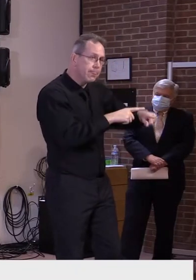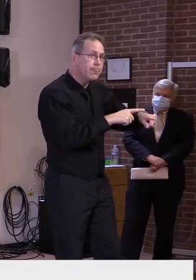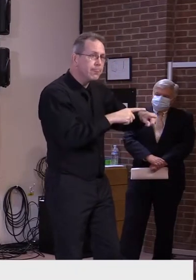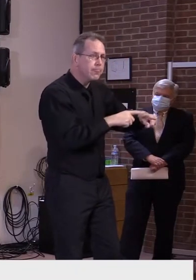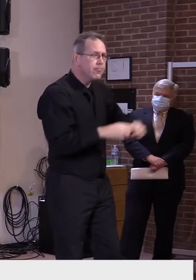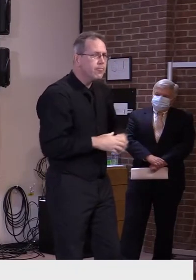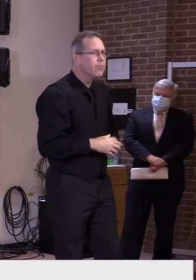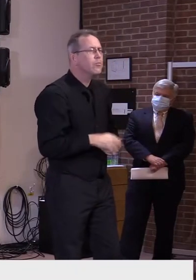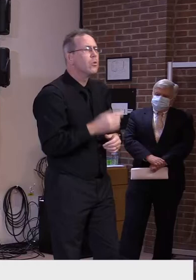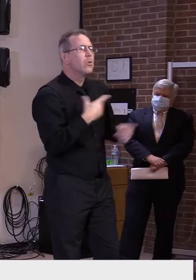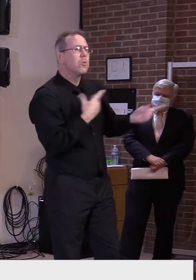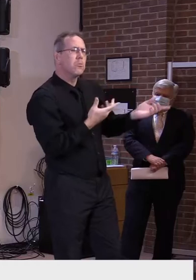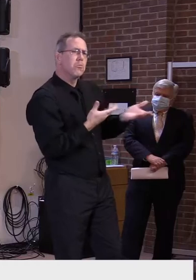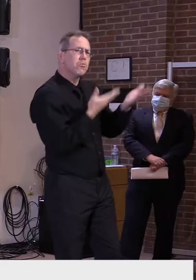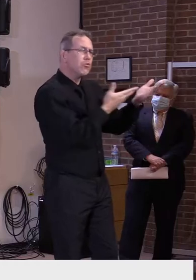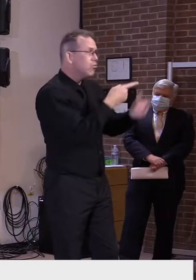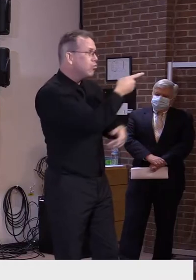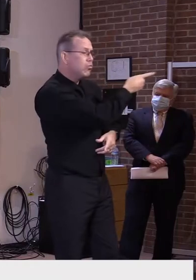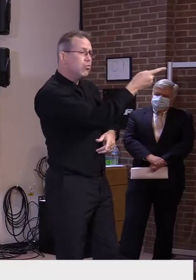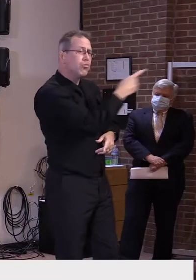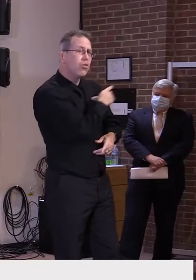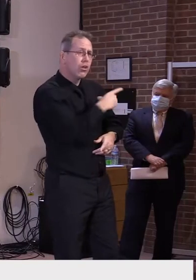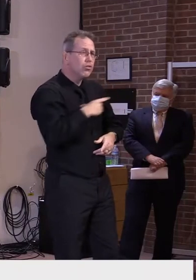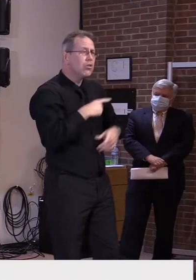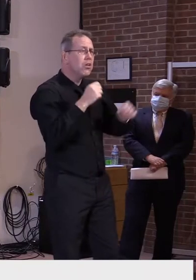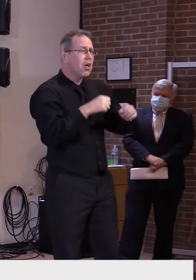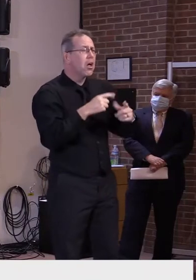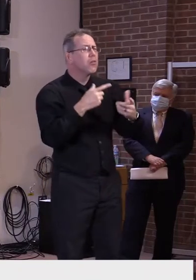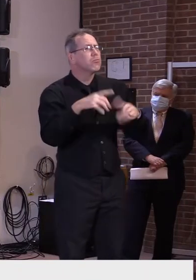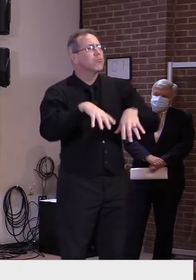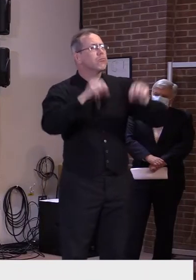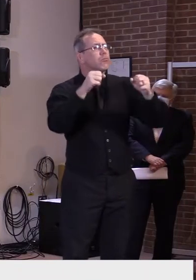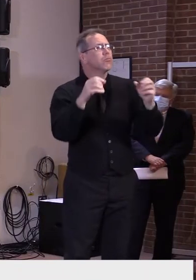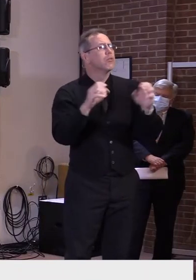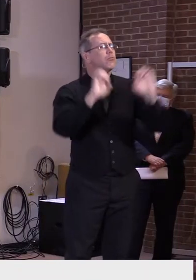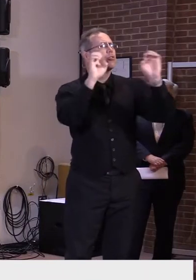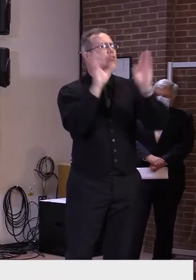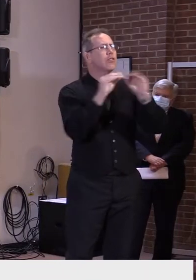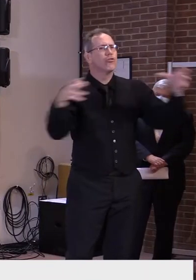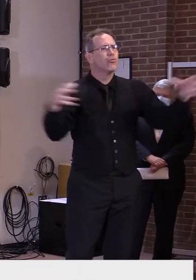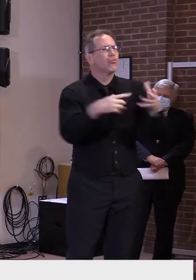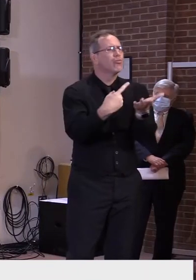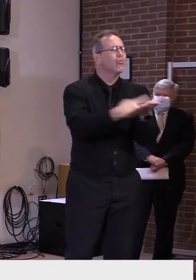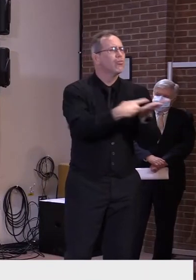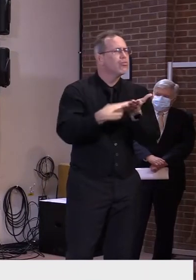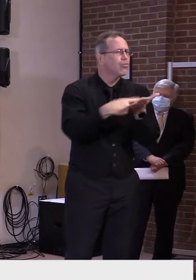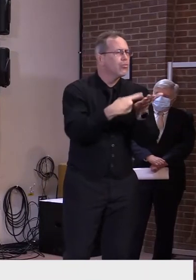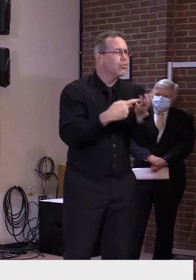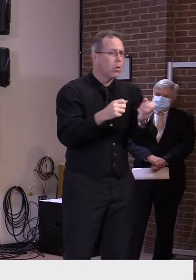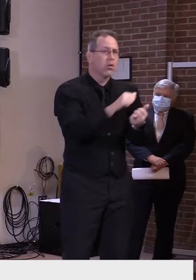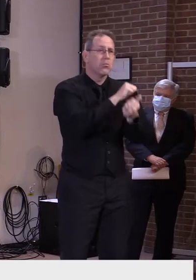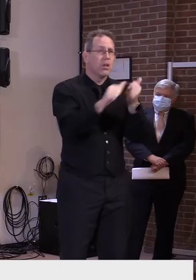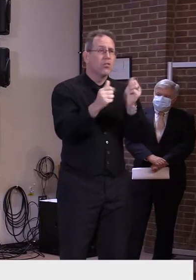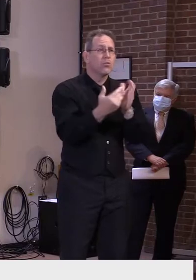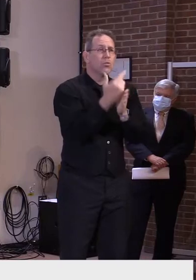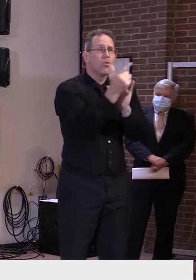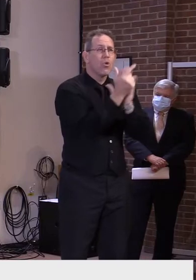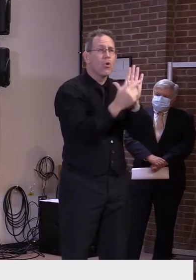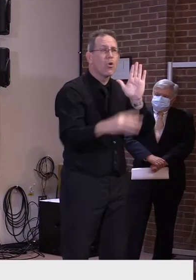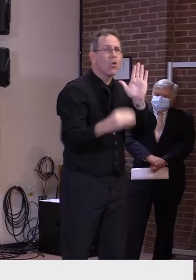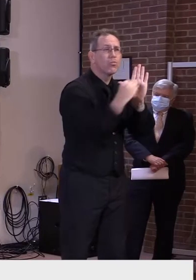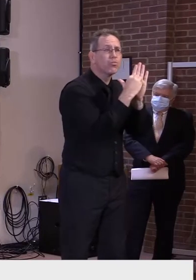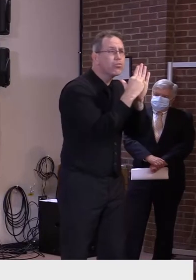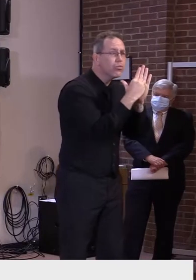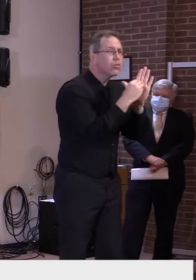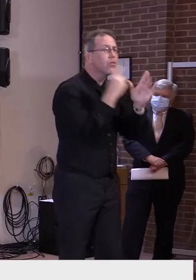them back for a special session for the sole purpose of passing a law that would give municipalities the authority to implement